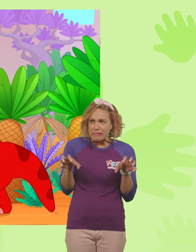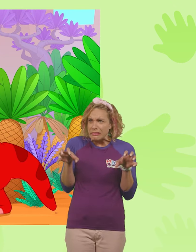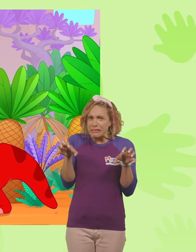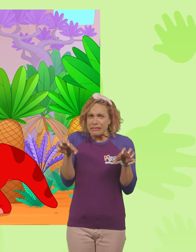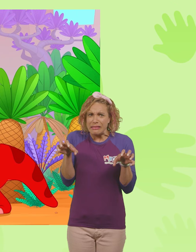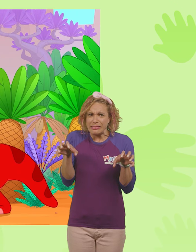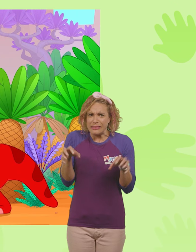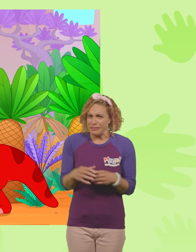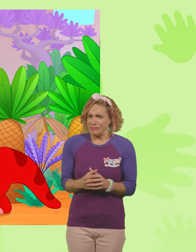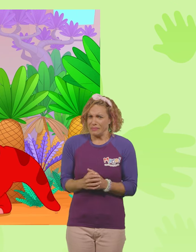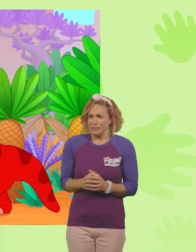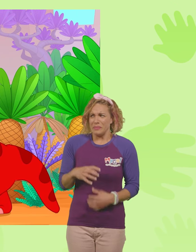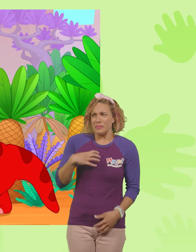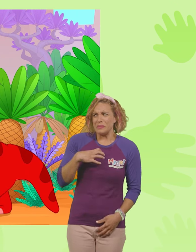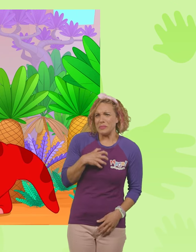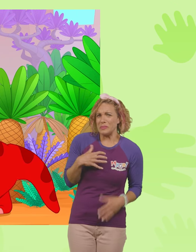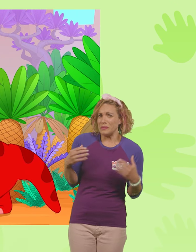Well,